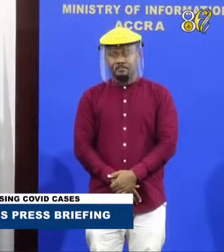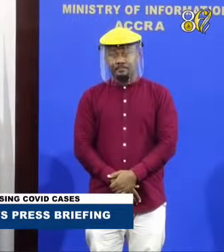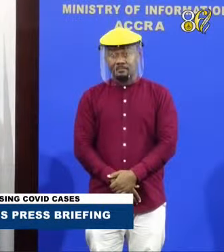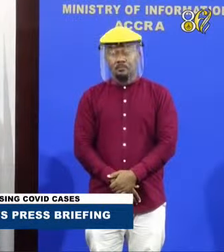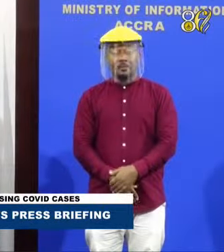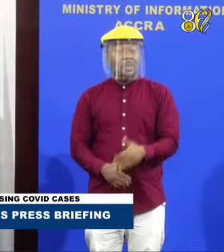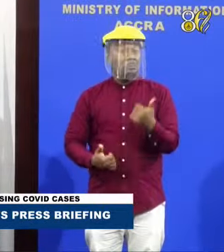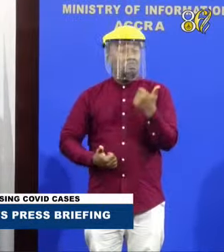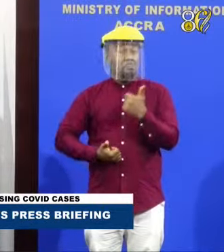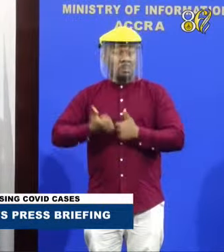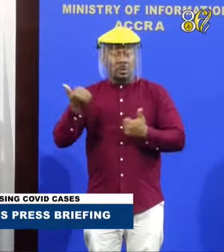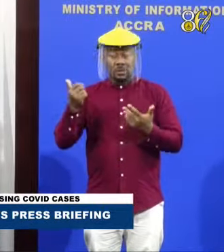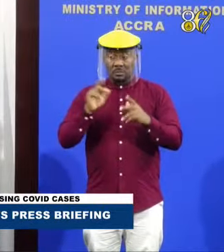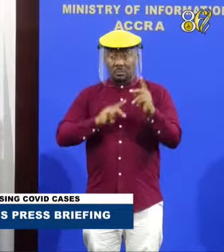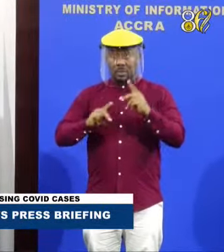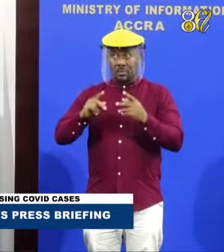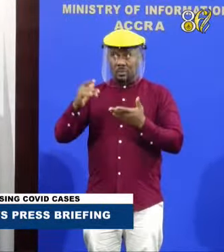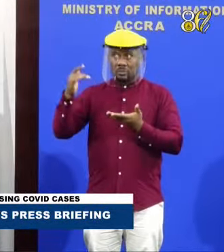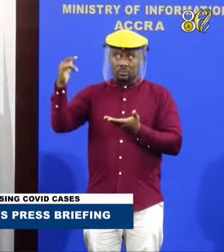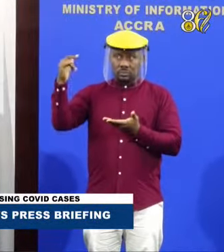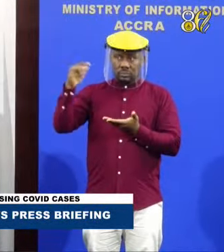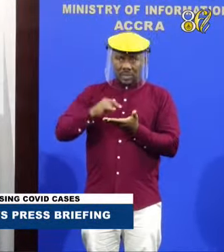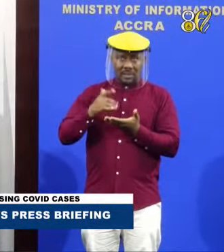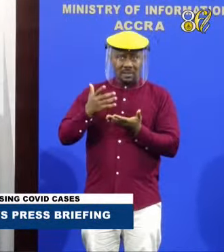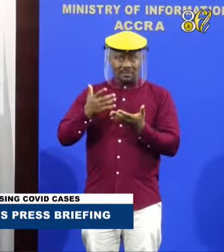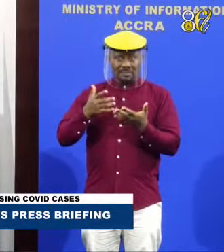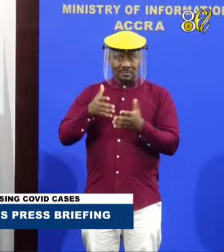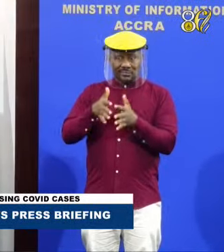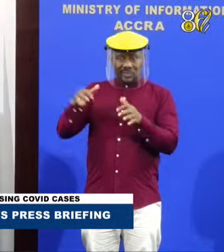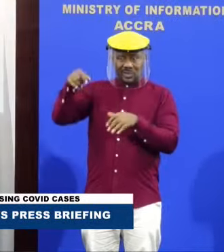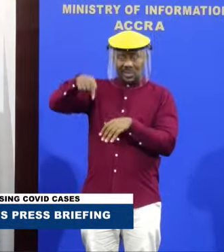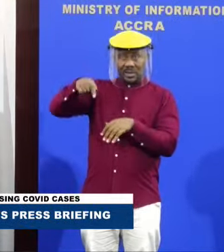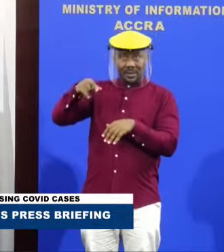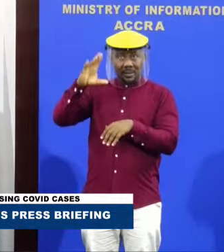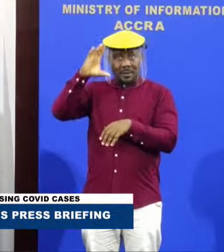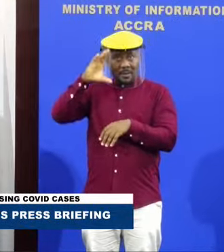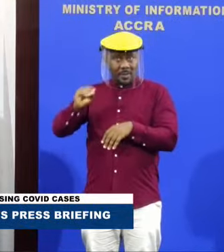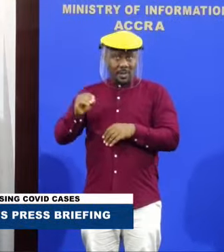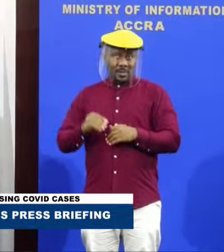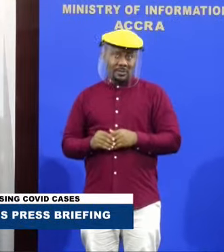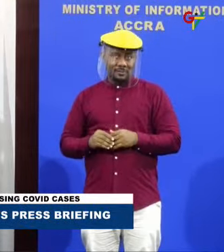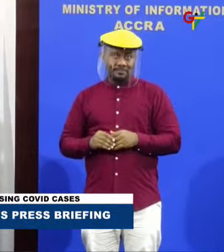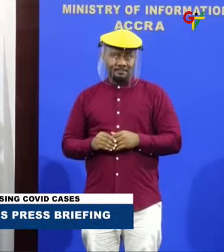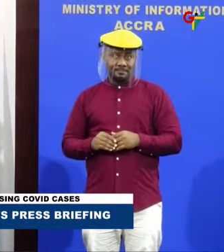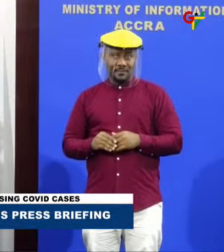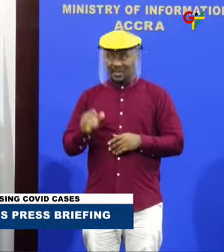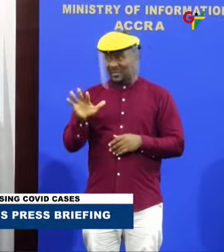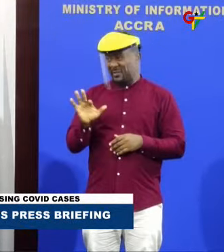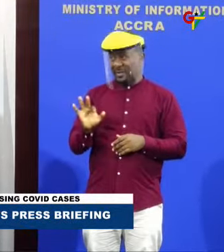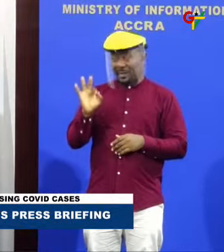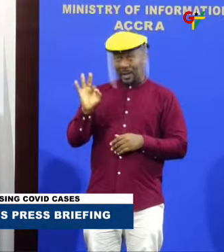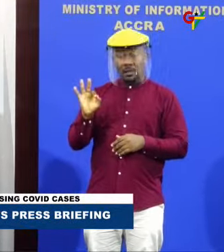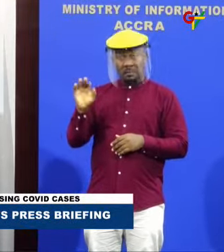of them are males, 63% and 37% female.